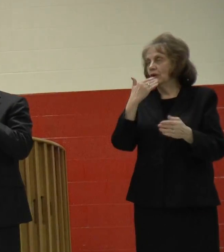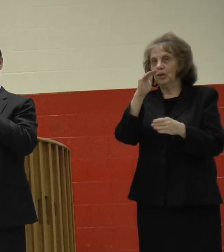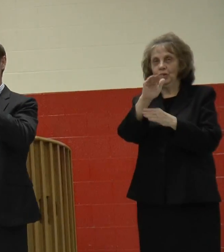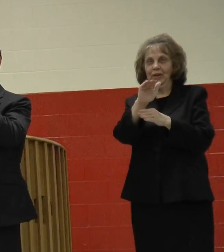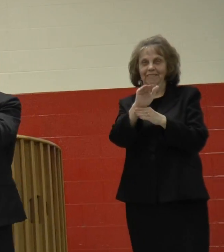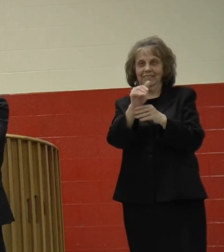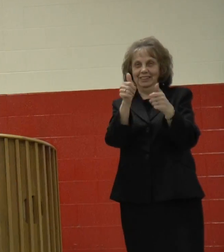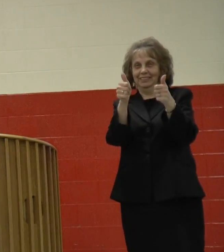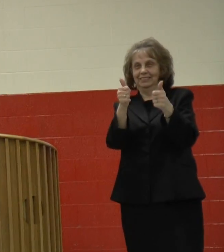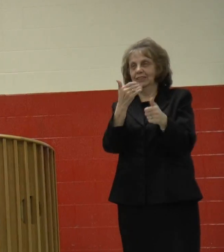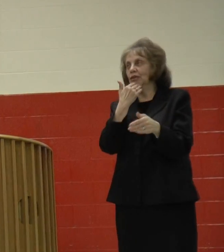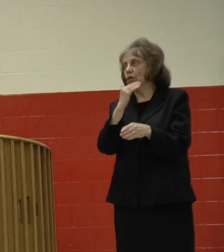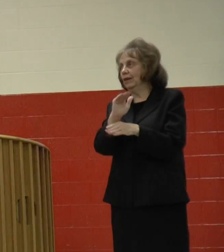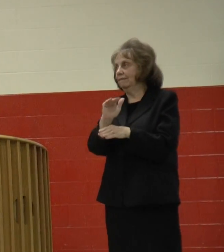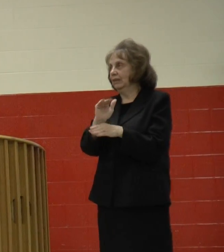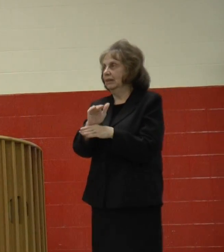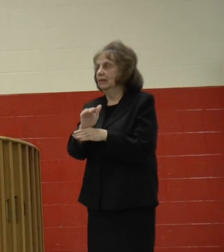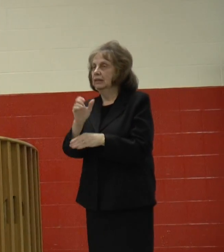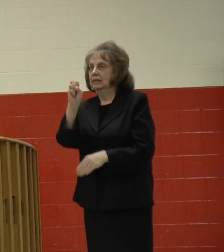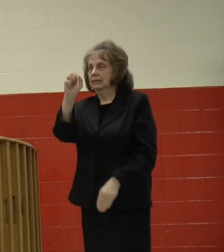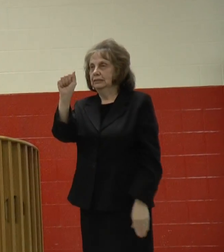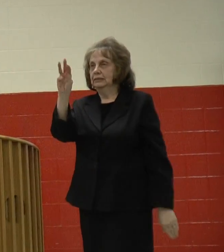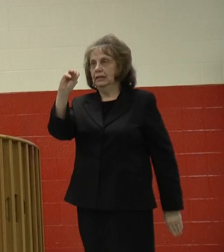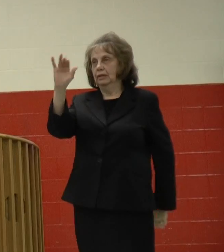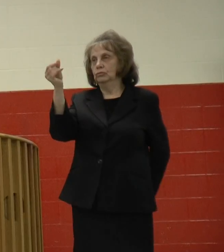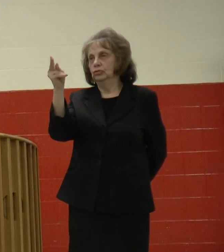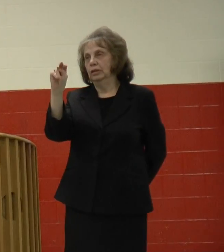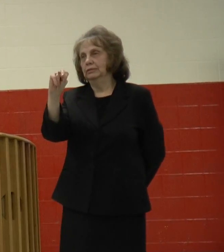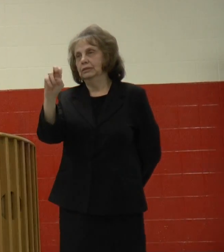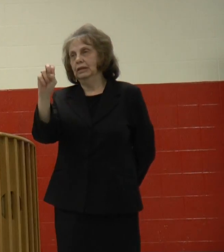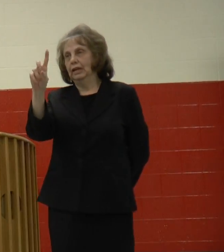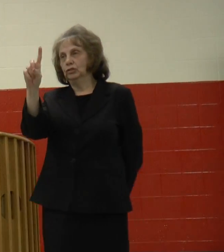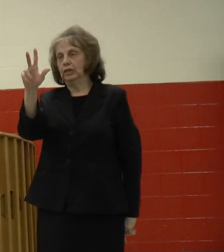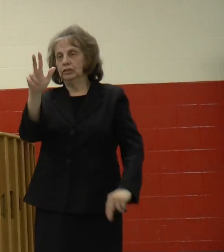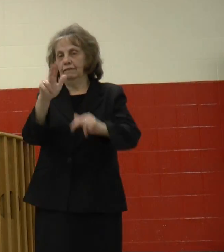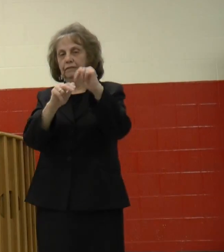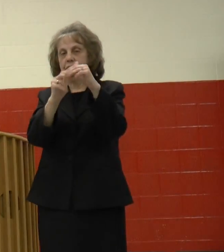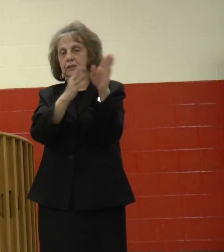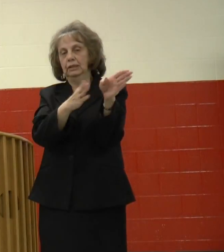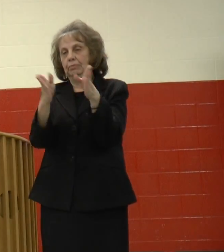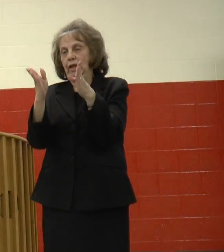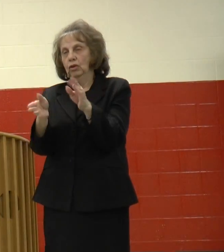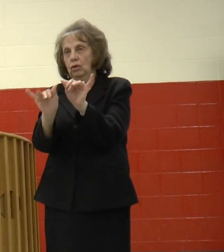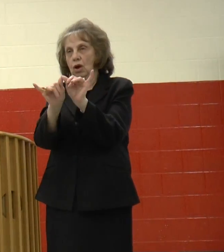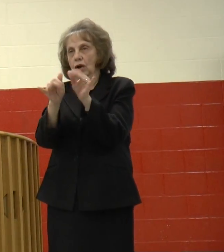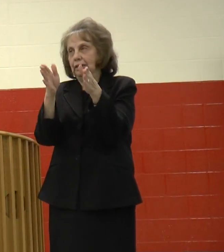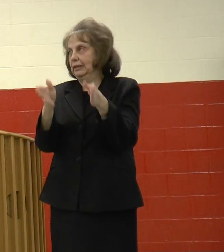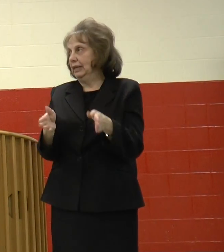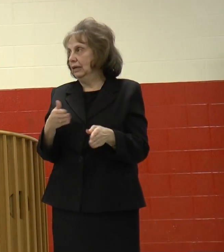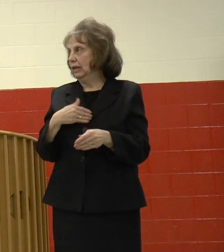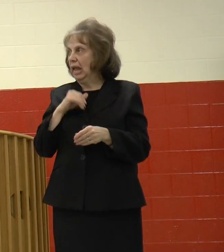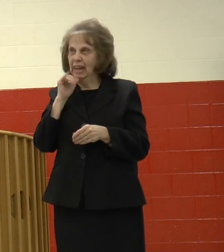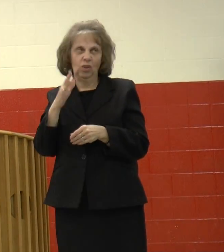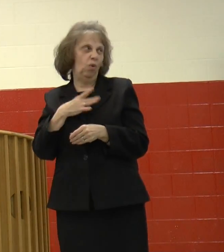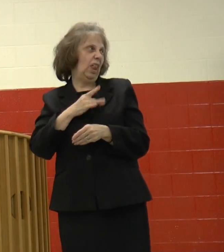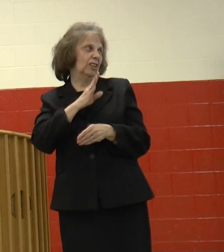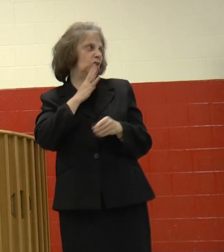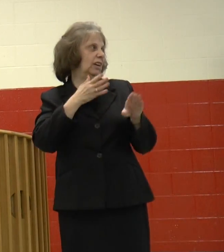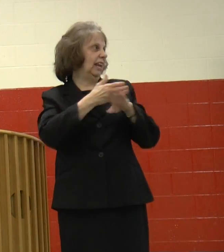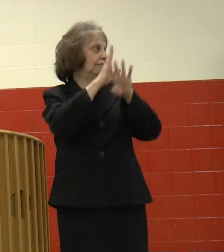Good evening. Good evening. I'm Sam Johnson. I'm an educational facility planner and an architect, and I don't like following the